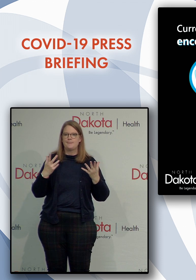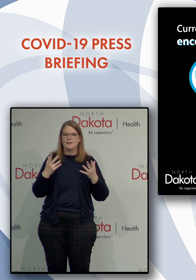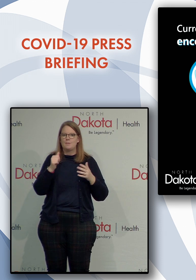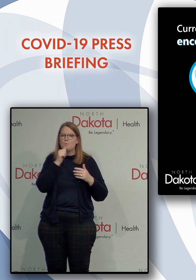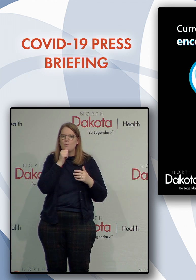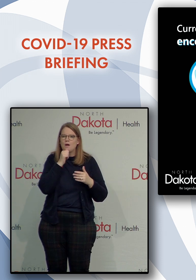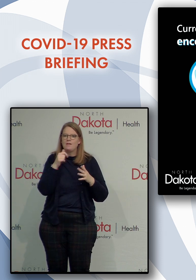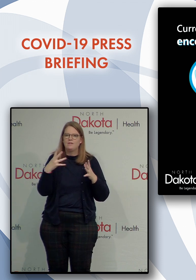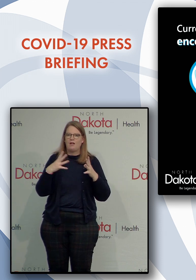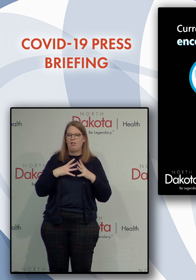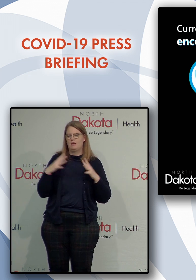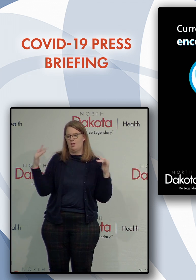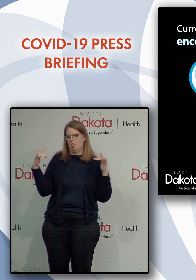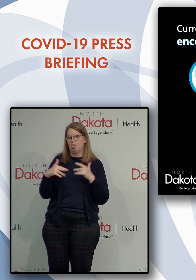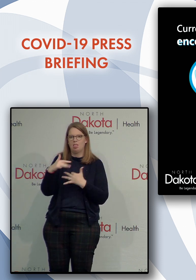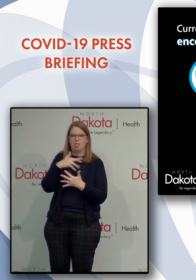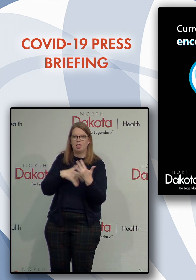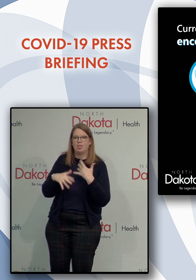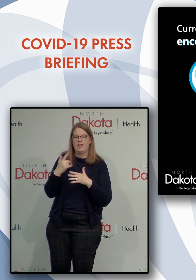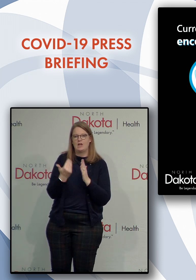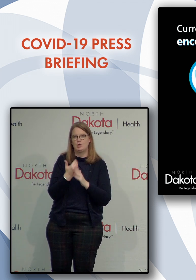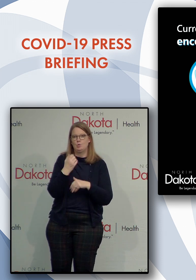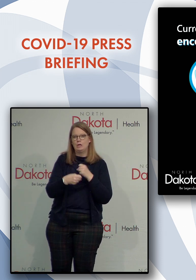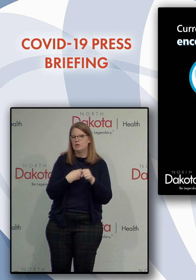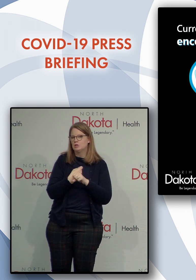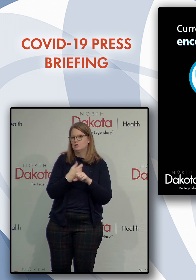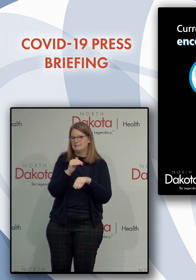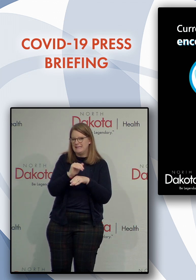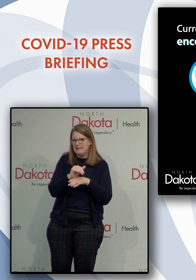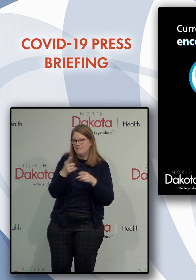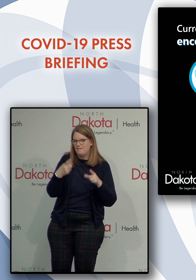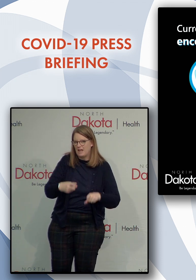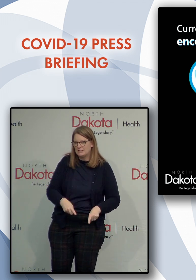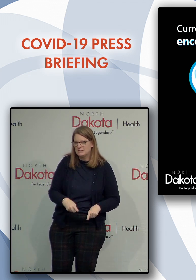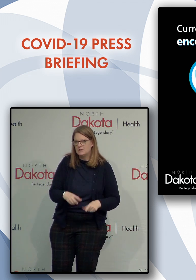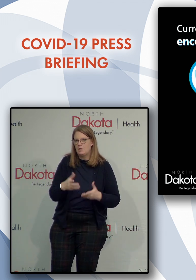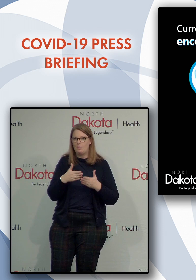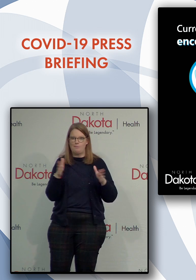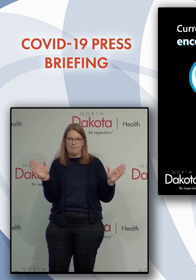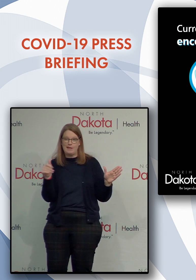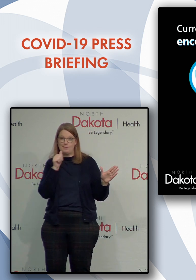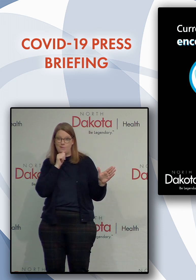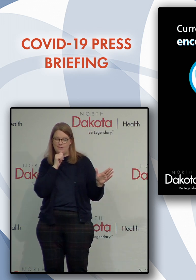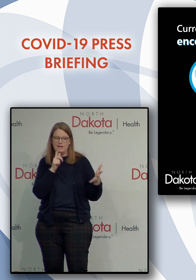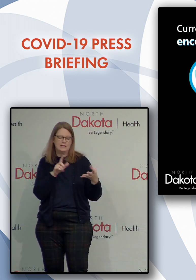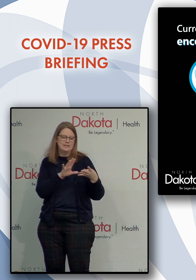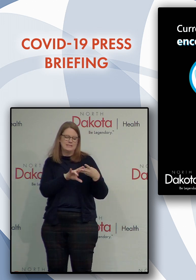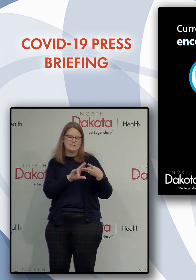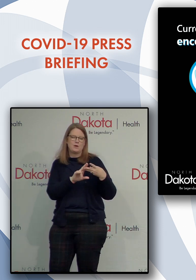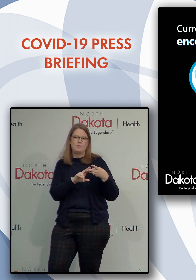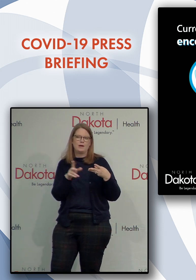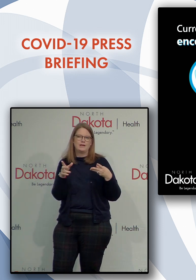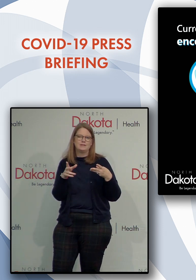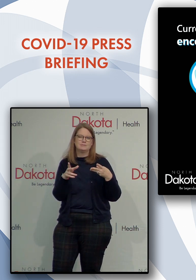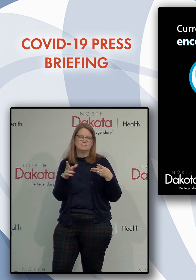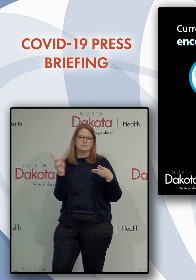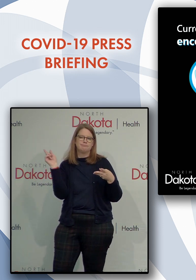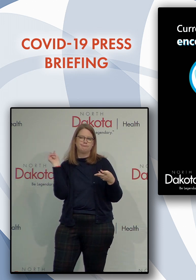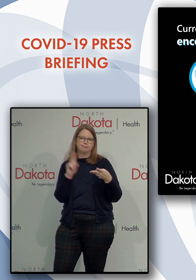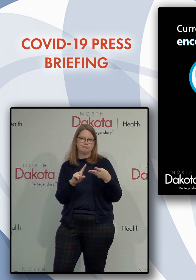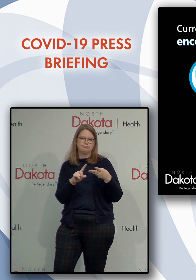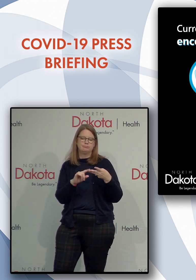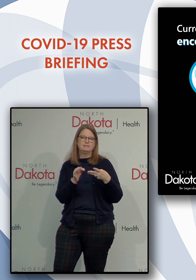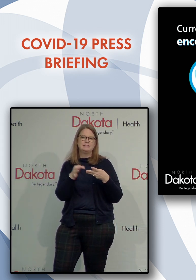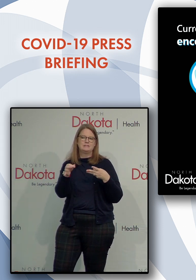private holiday gatherings, and New Year's Eve events, both public and private. Yes, it's a shorter period than the mask